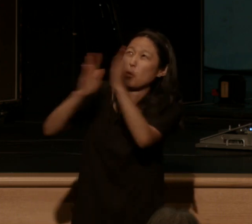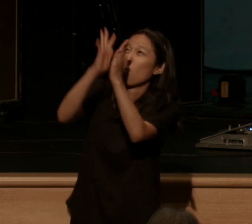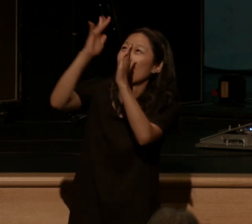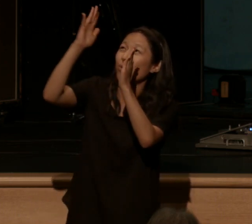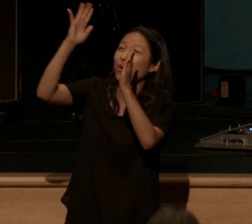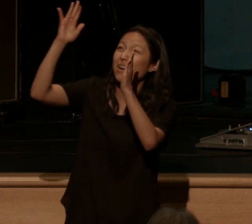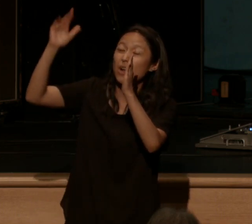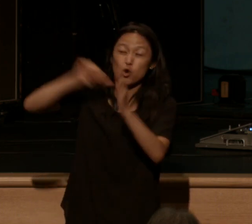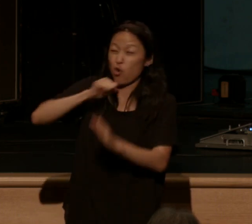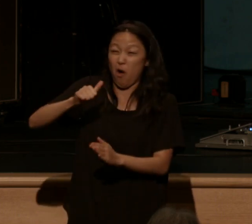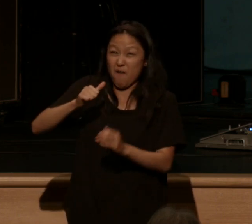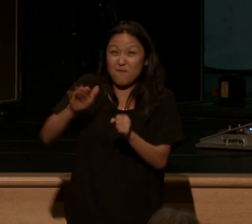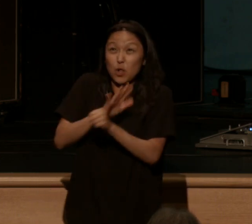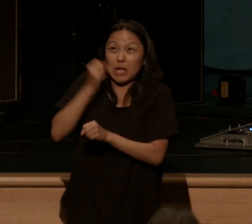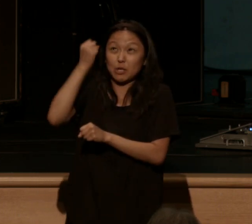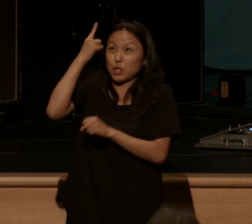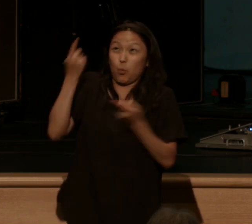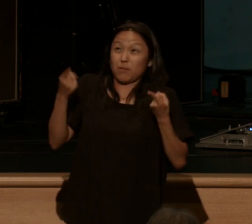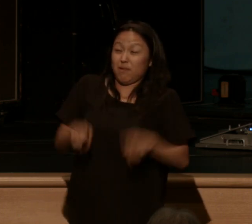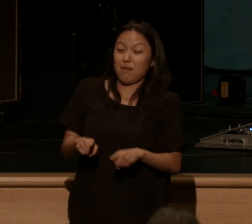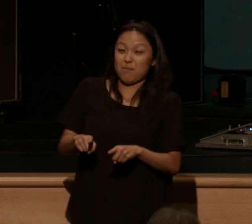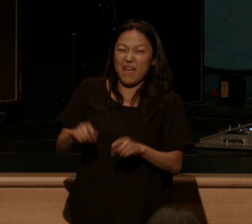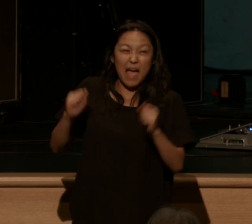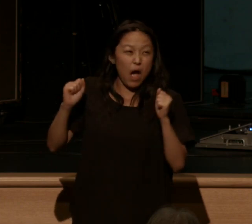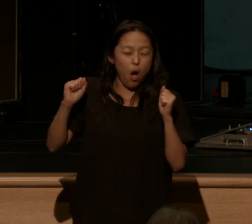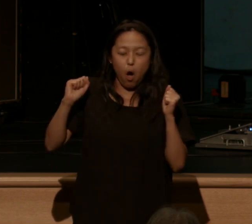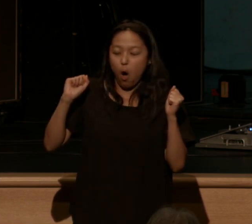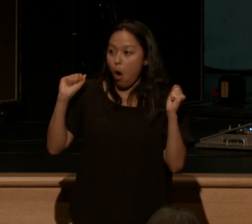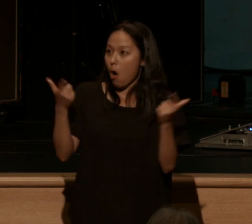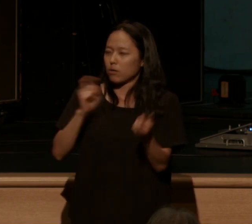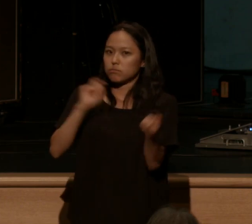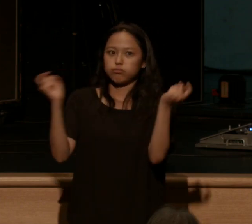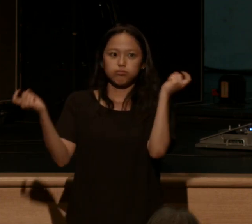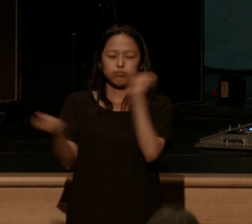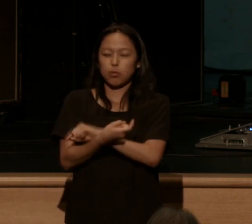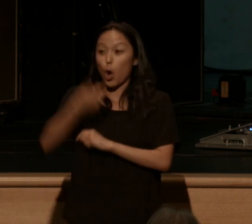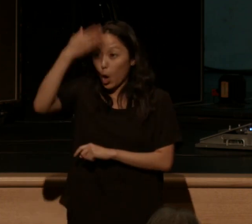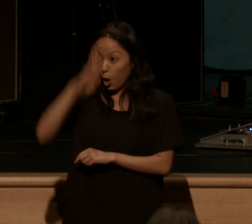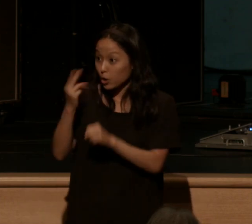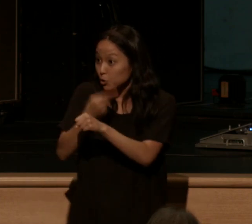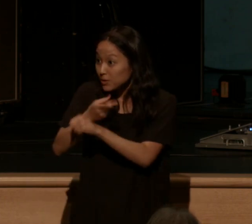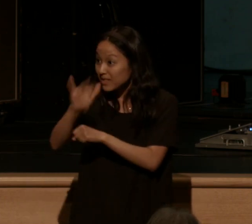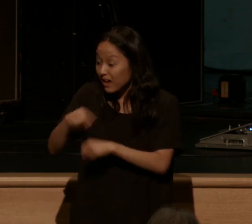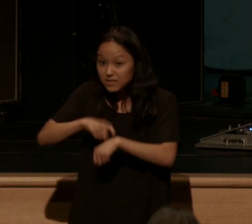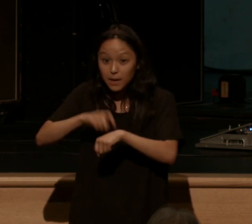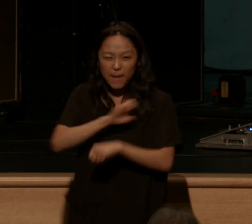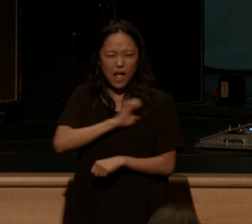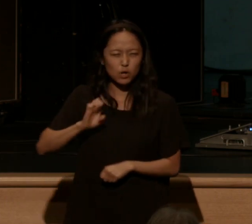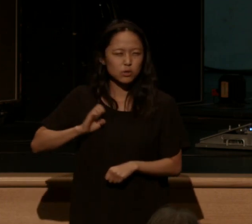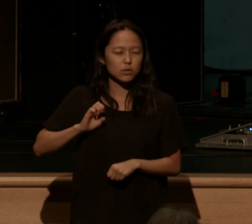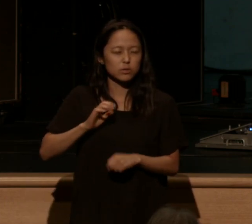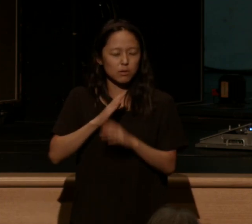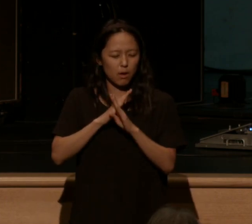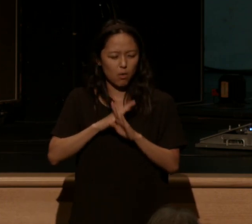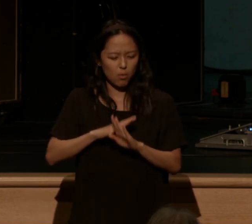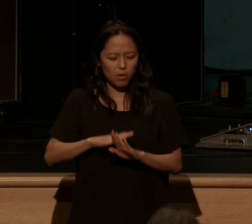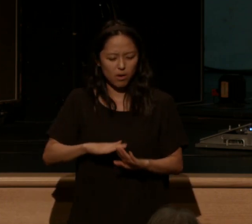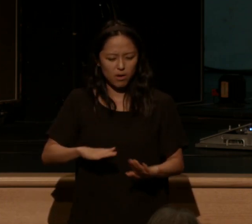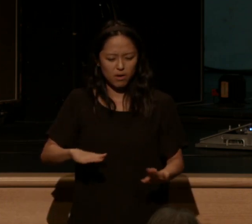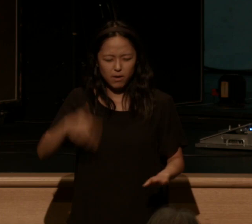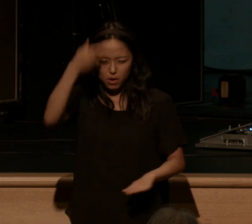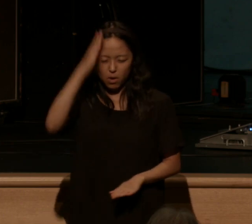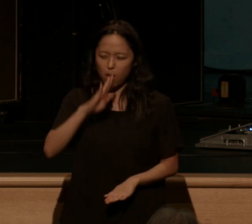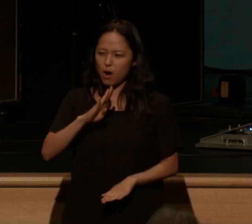and not fully understanding why. And everything turned in that moment. God would use that time as the elders began to be so stilled and understand God